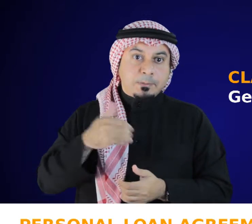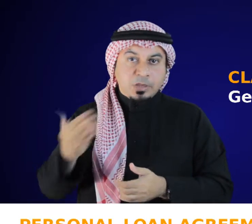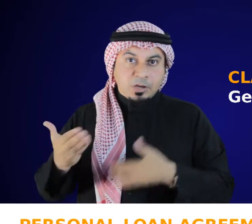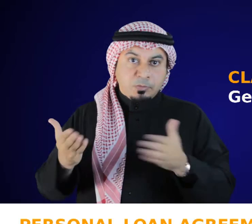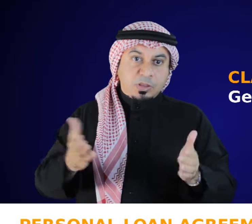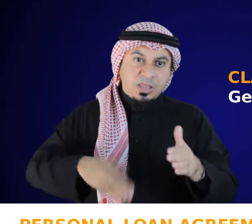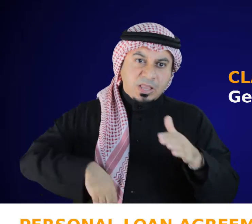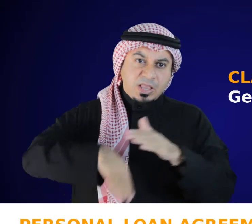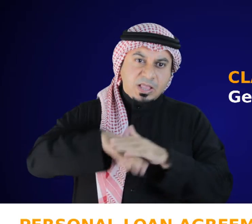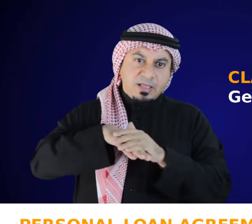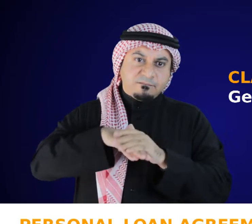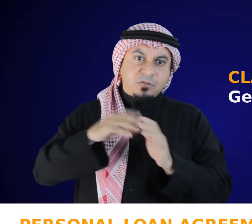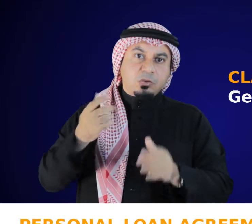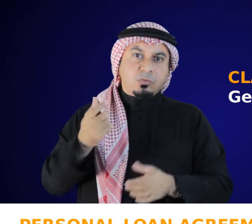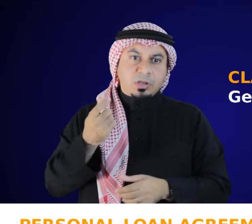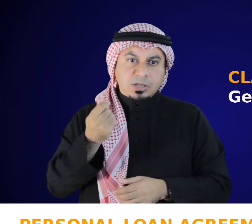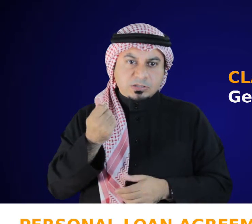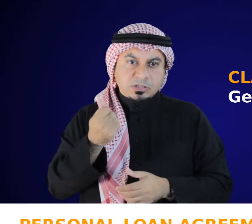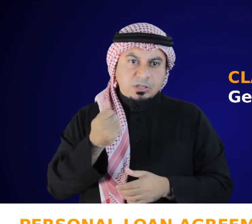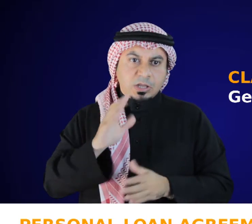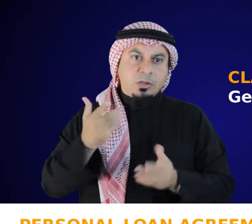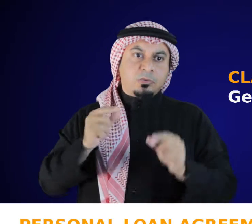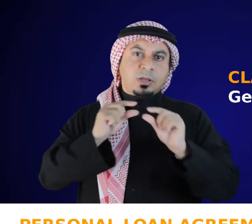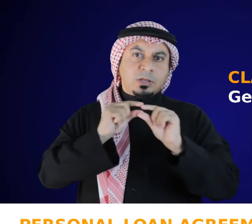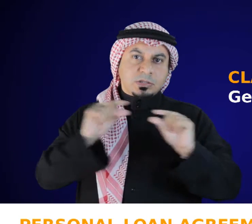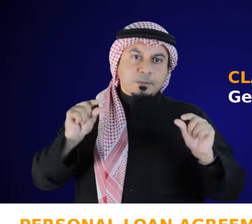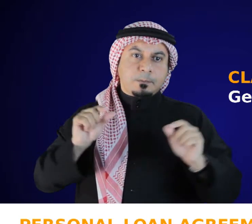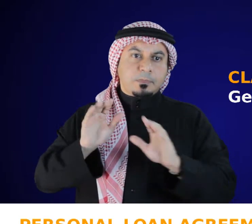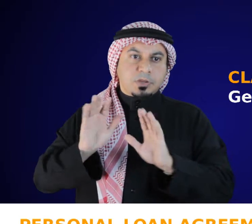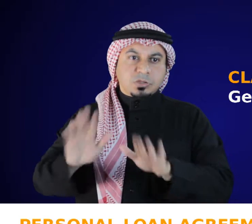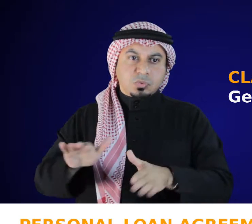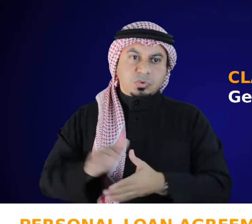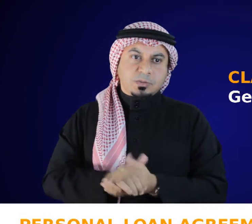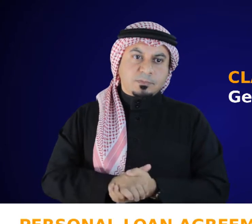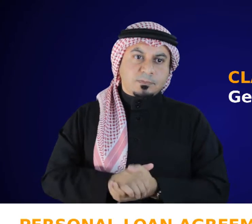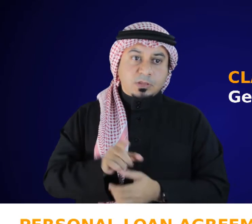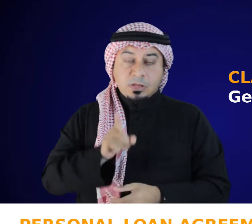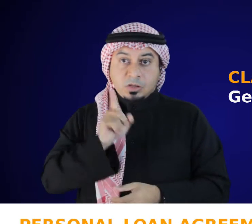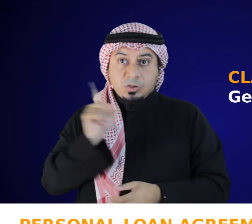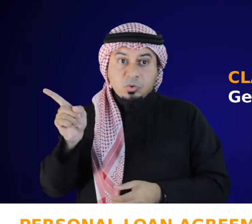dues the client may be committed to pay.